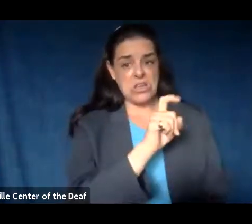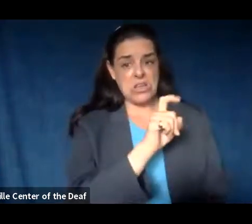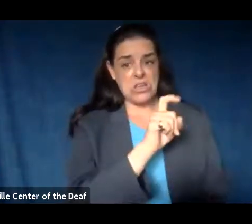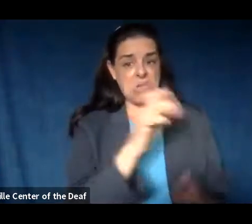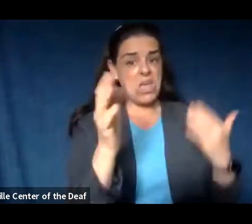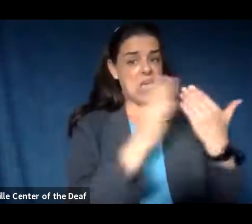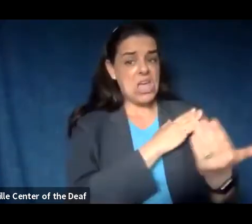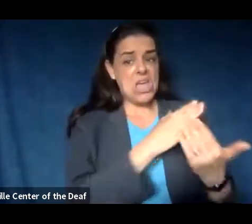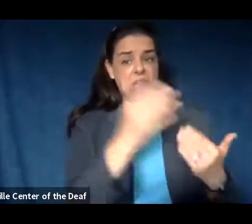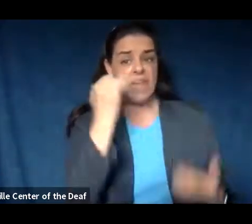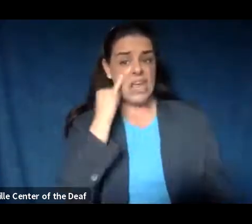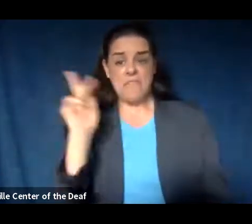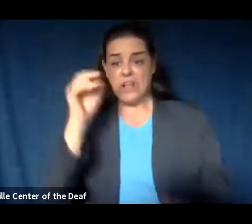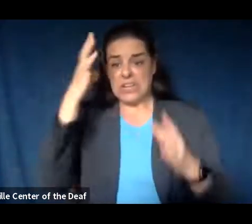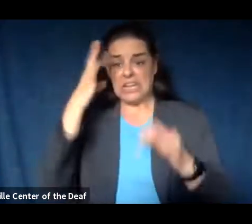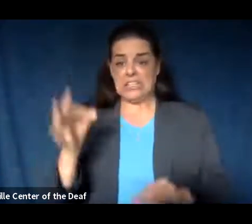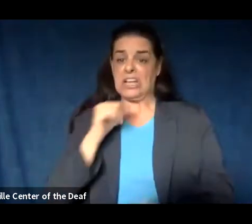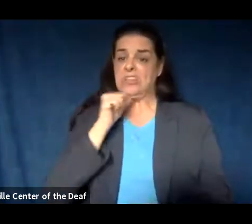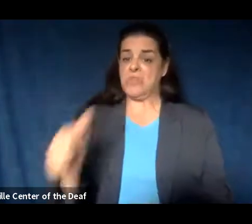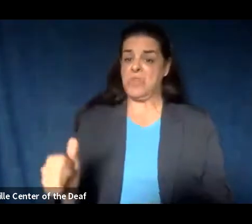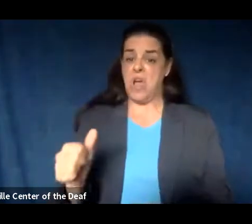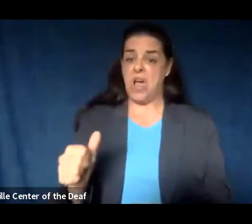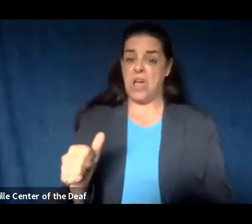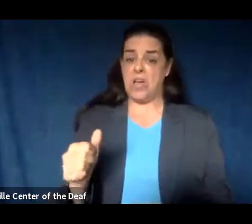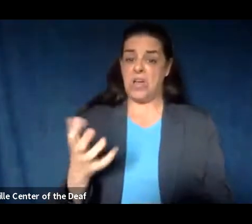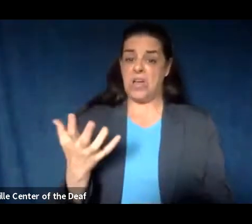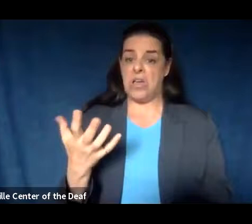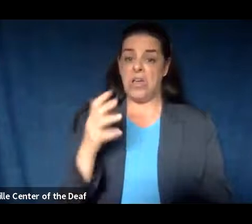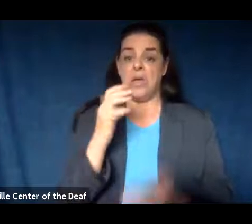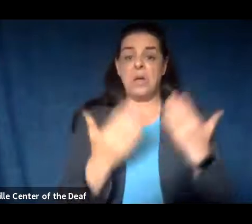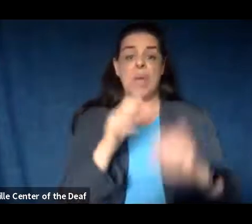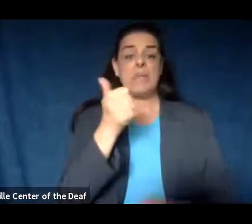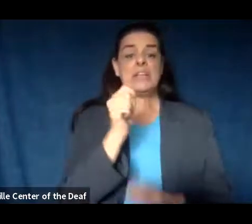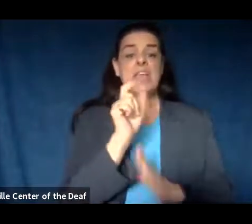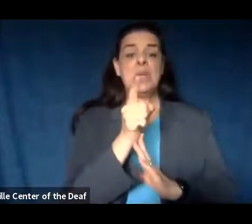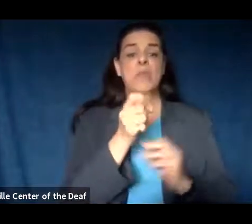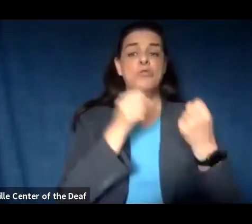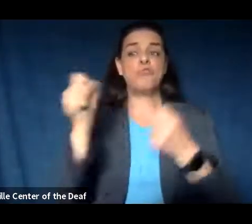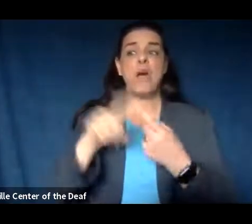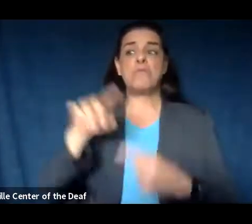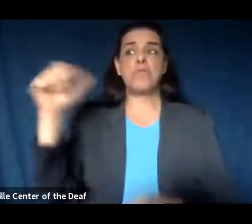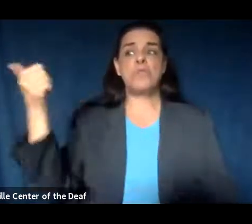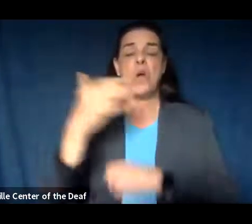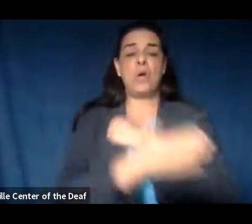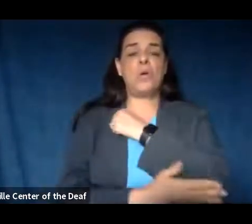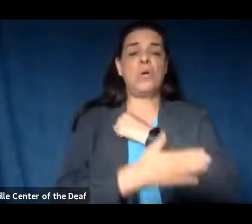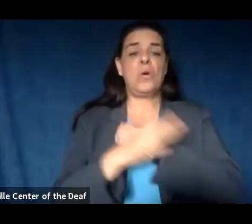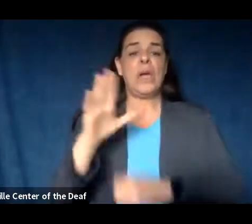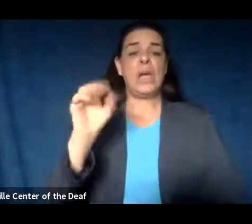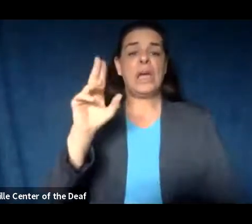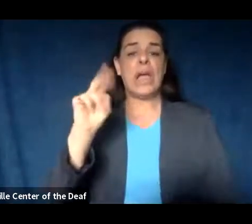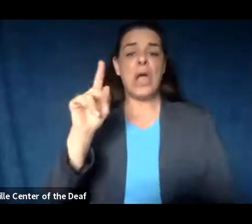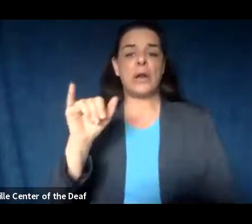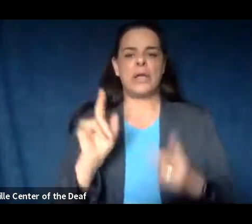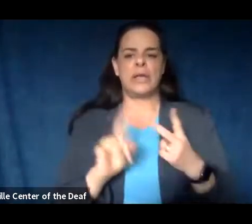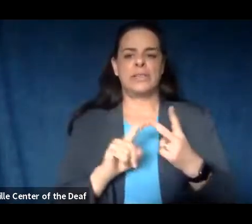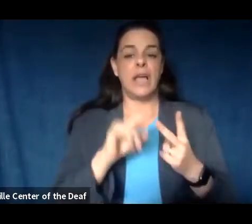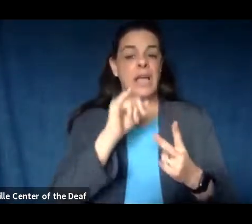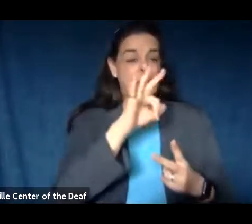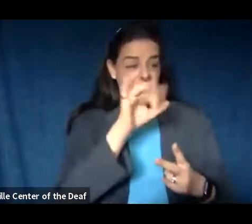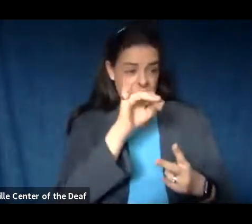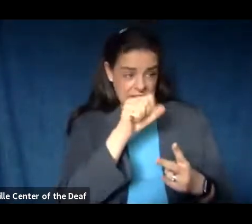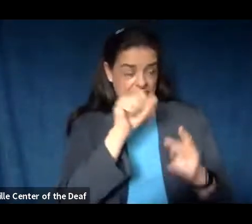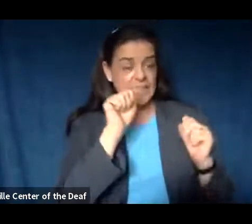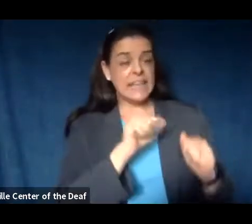if Knox County decides otherwise? It's a 10-minute drive to another county. And then the second part, if so, is it safe